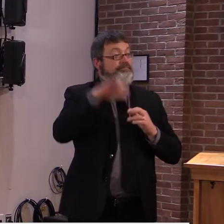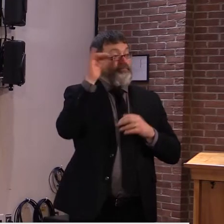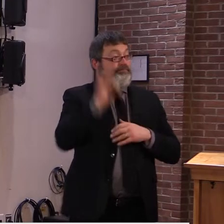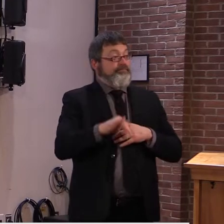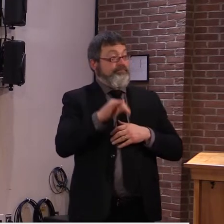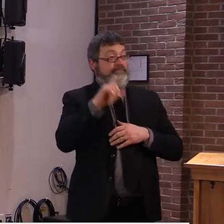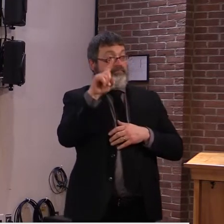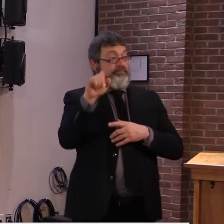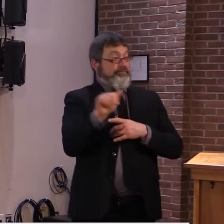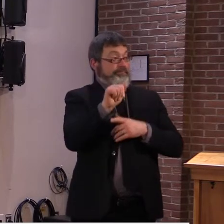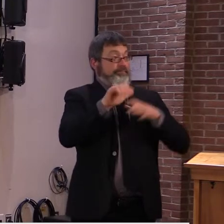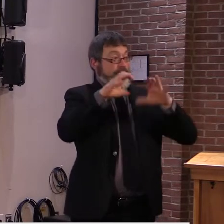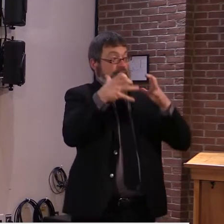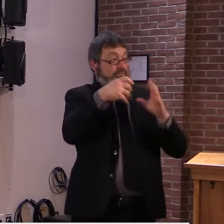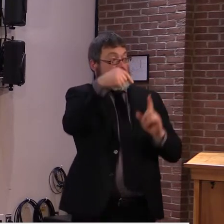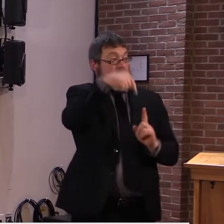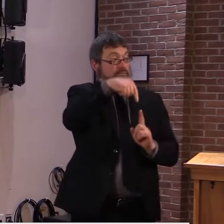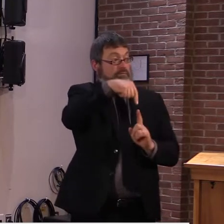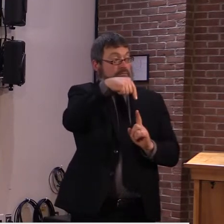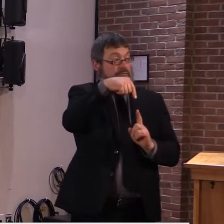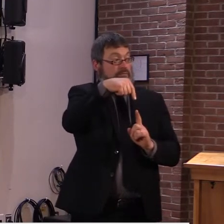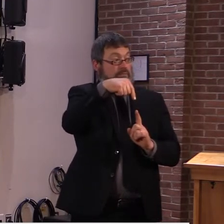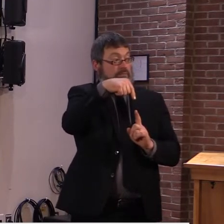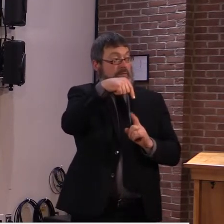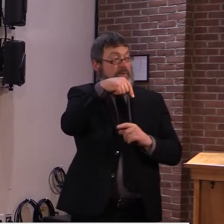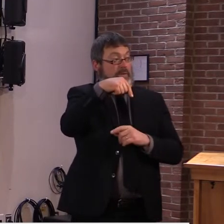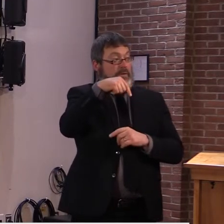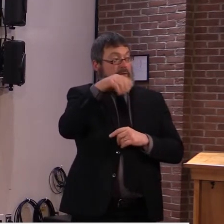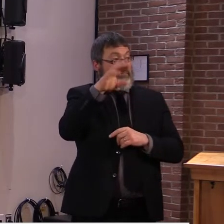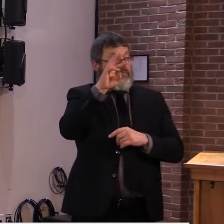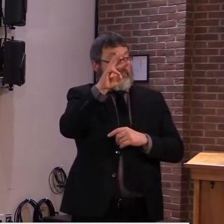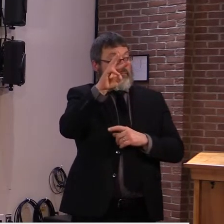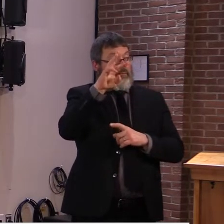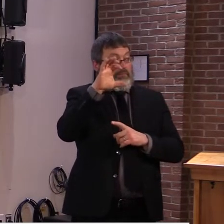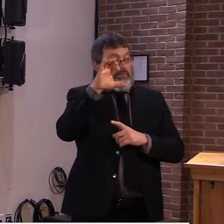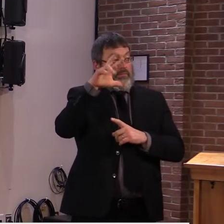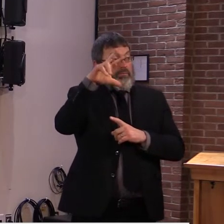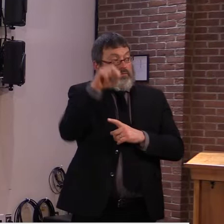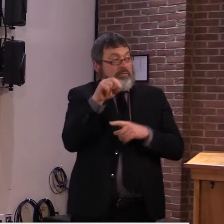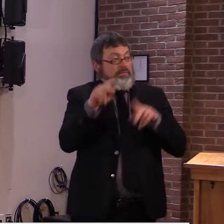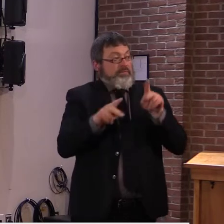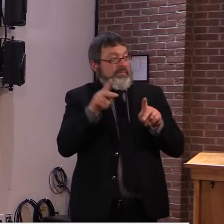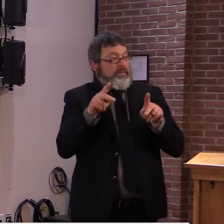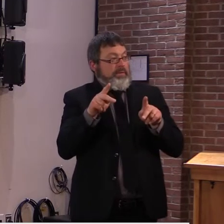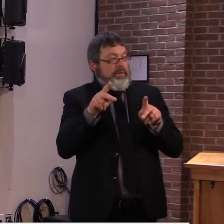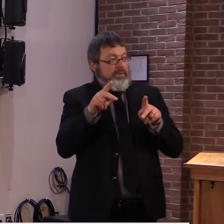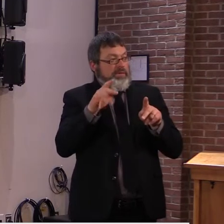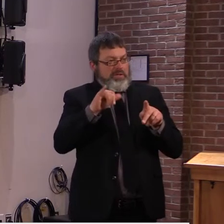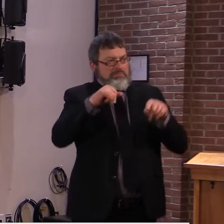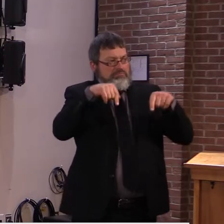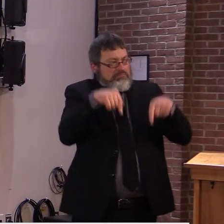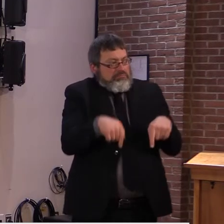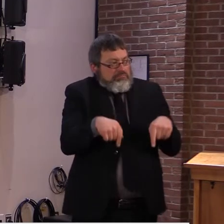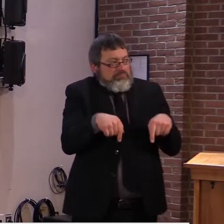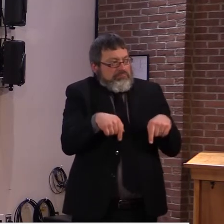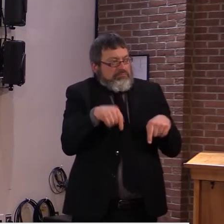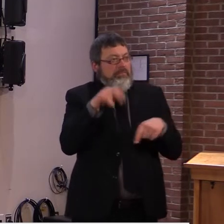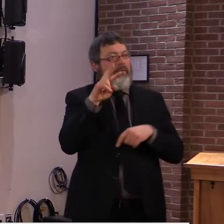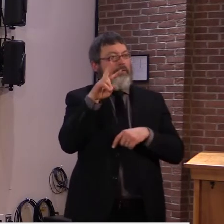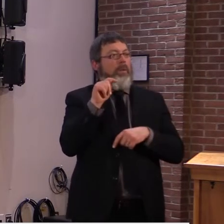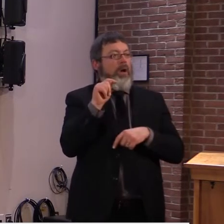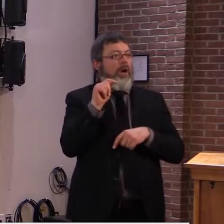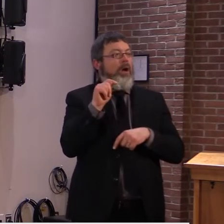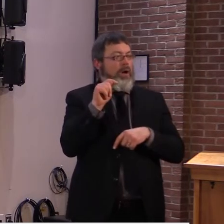a huge and logistically complex undertaking, perhaps the most complicated nationwide, never